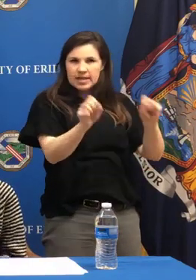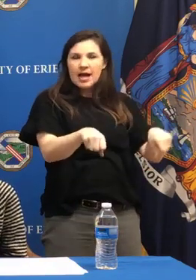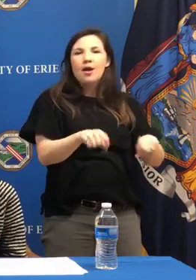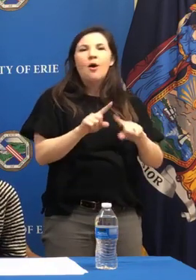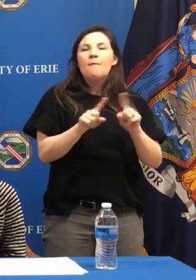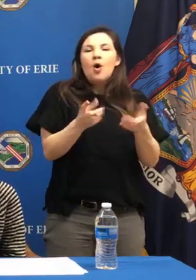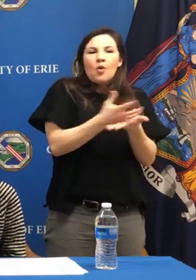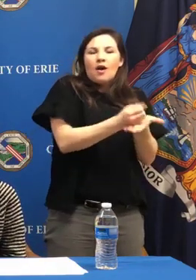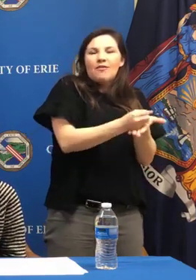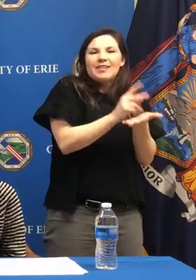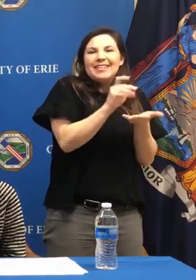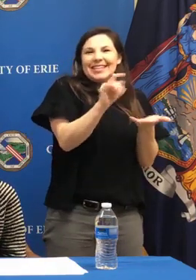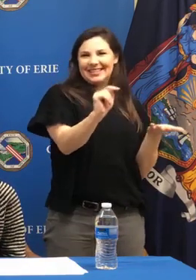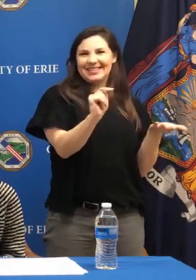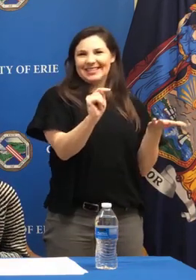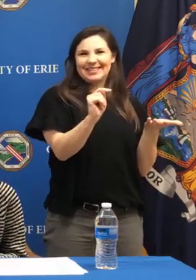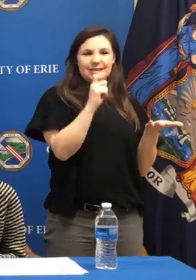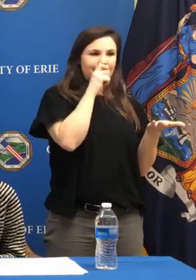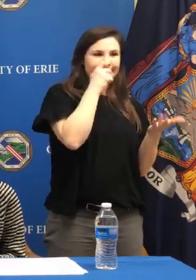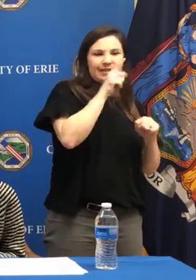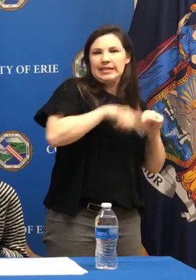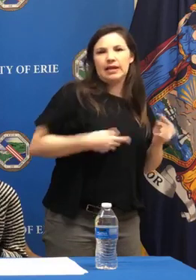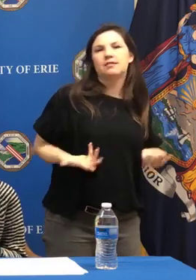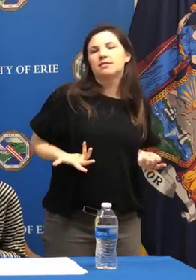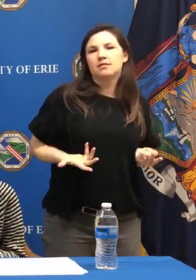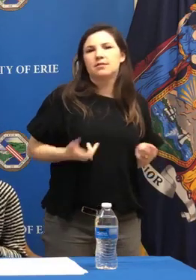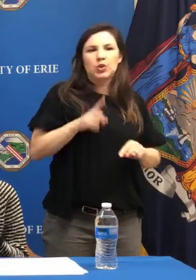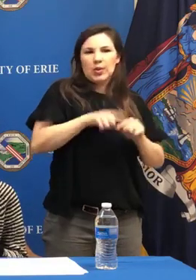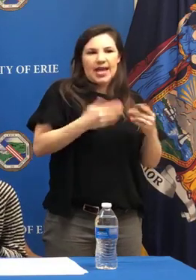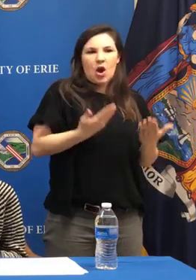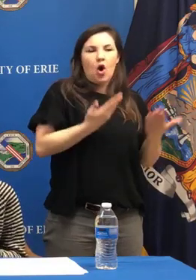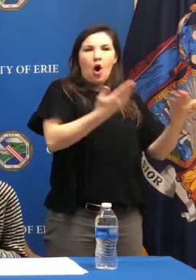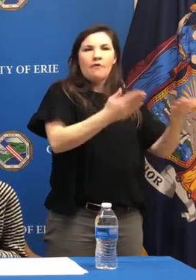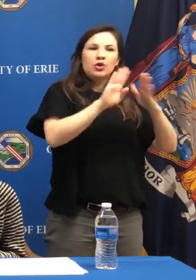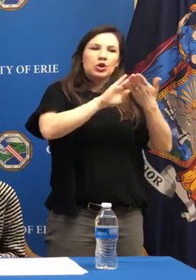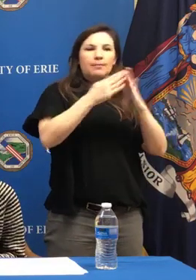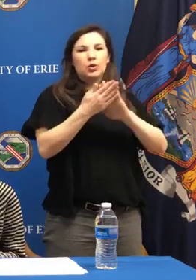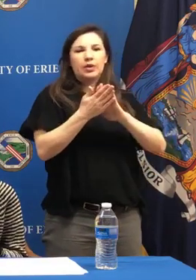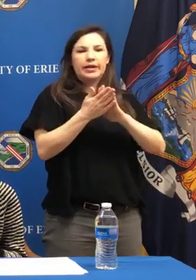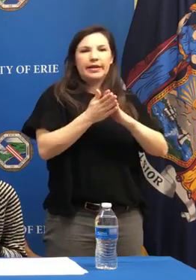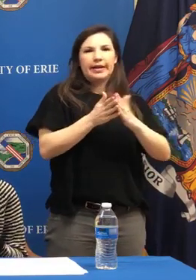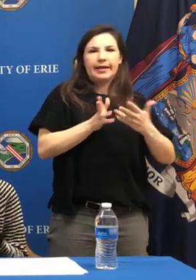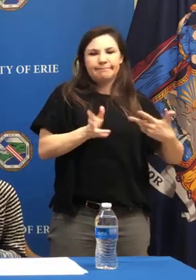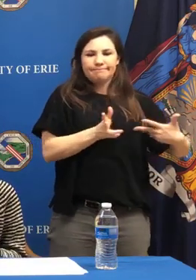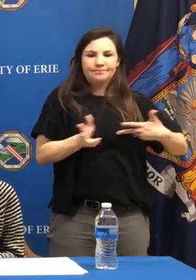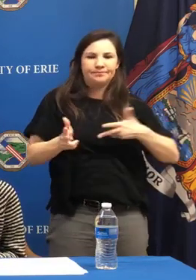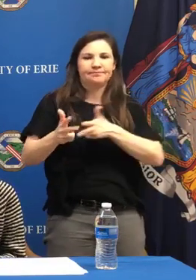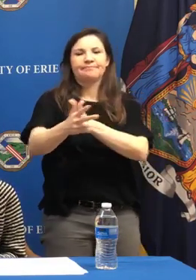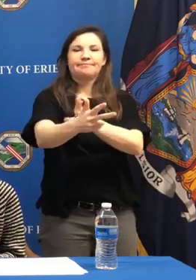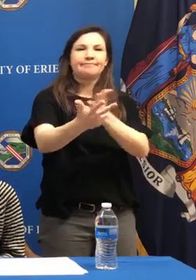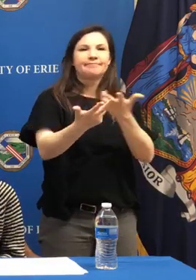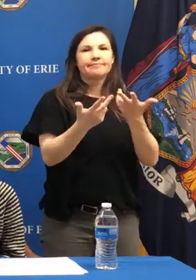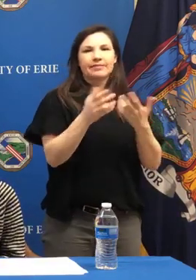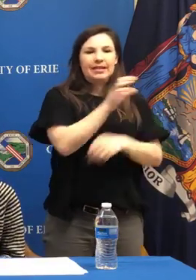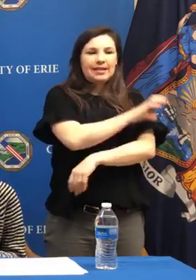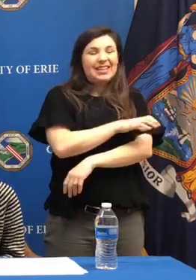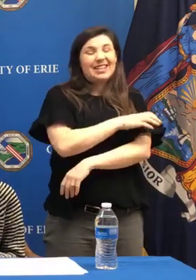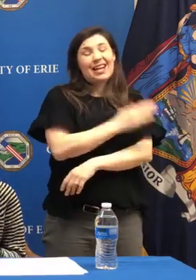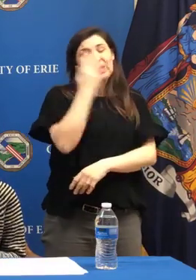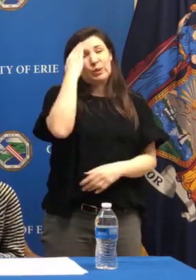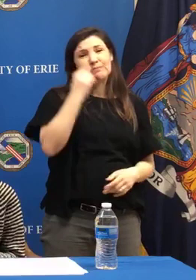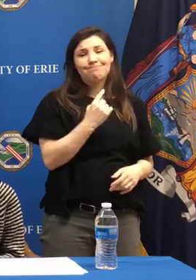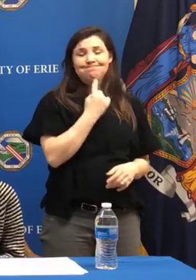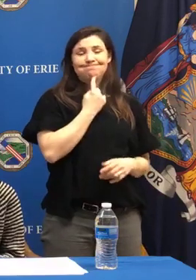viral specimen collection kits to be able to offer these community-run clinics. So I know that's disappointing. I